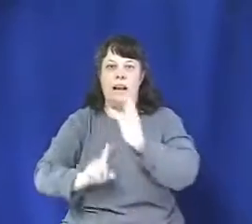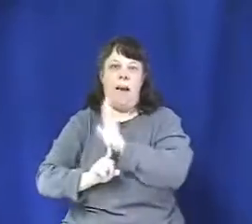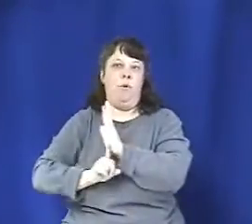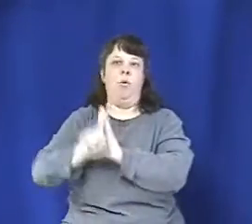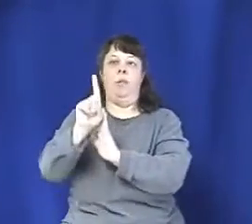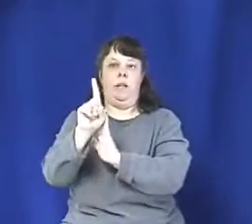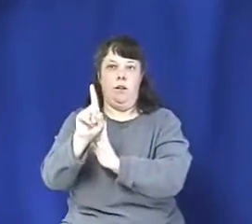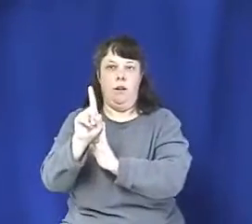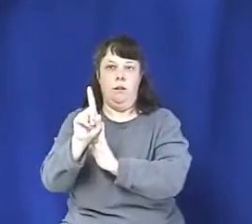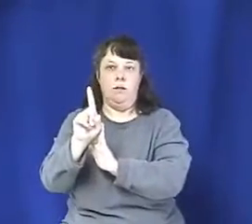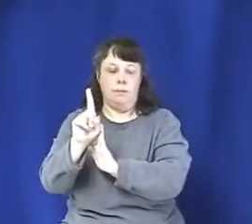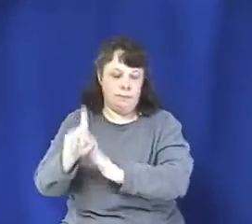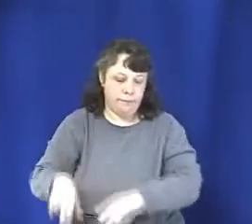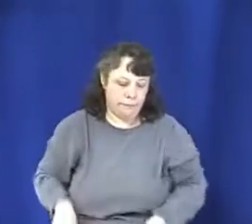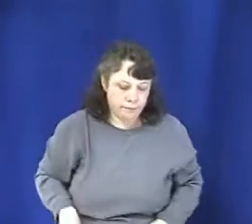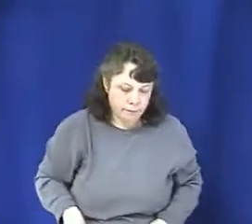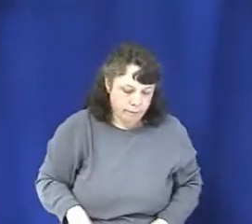not abnormally tall.